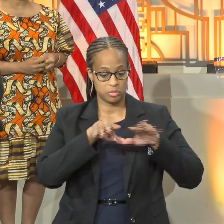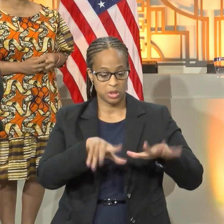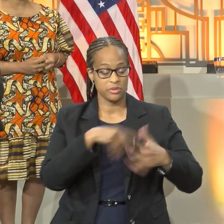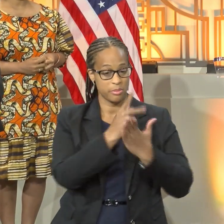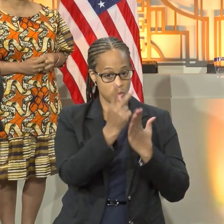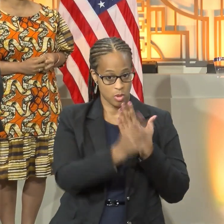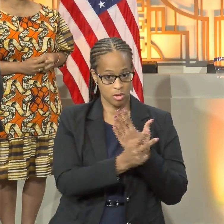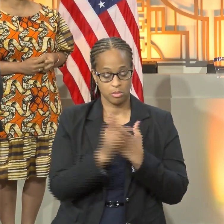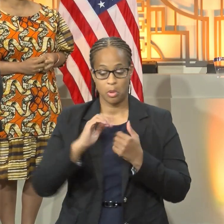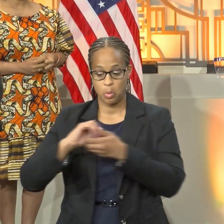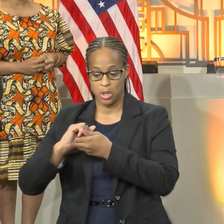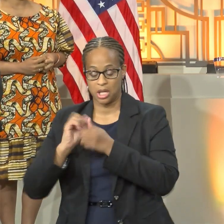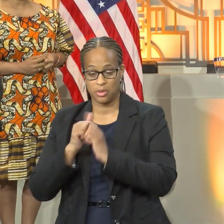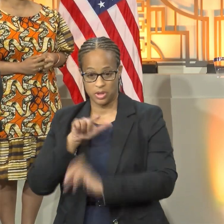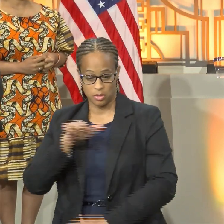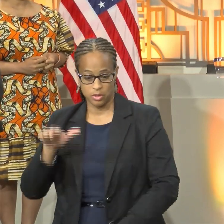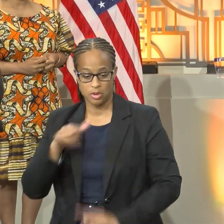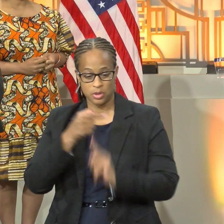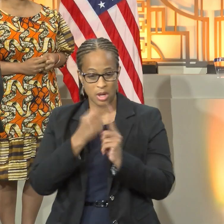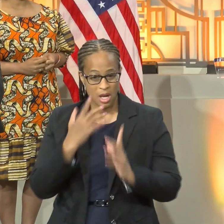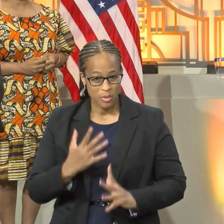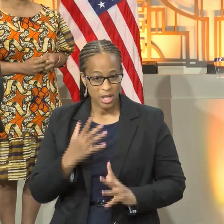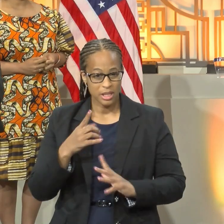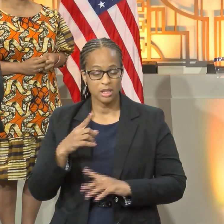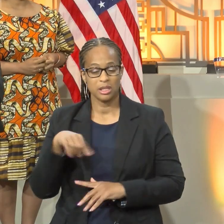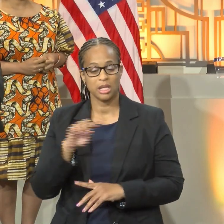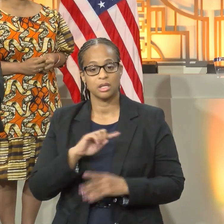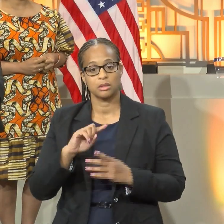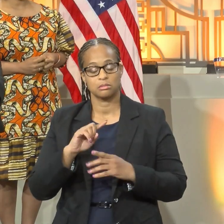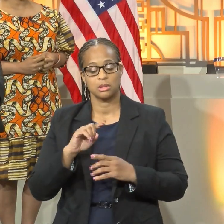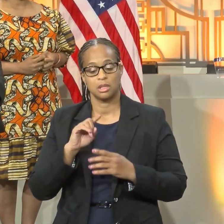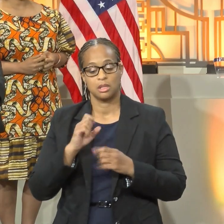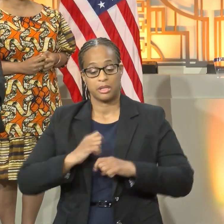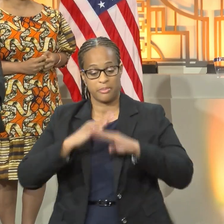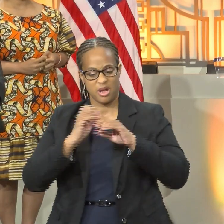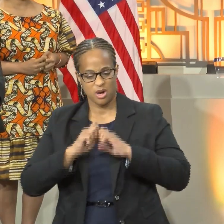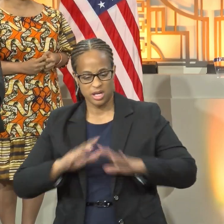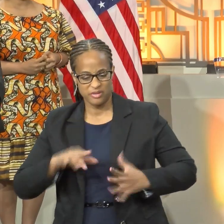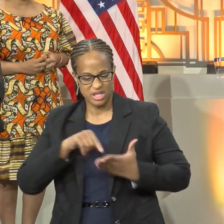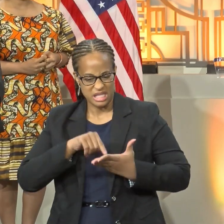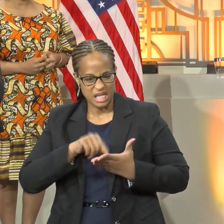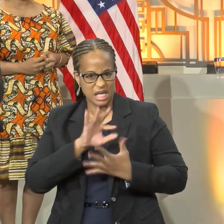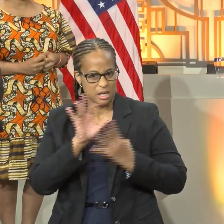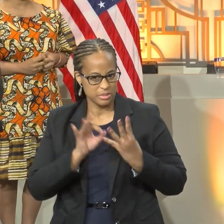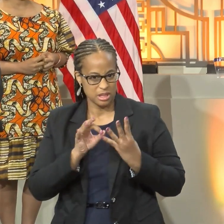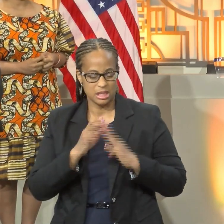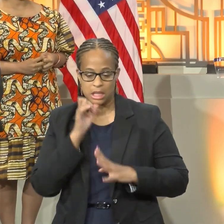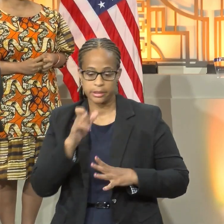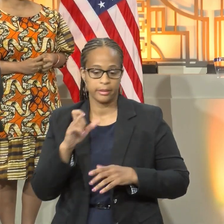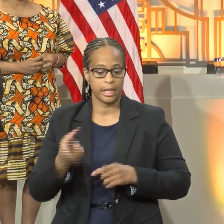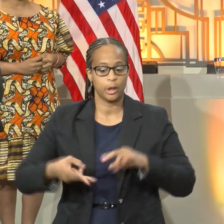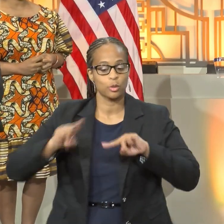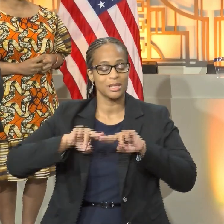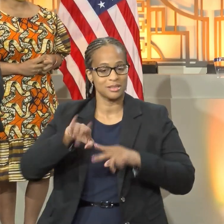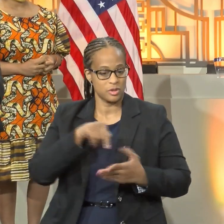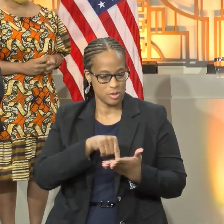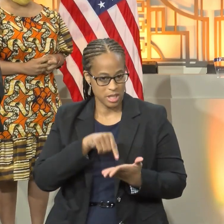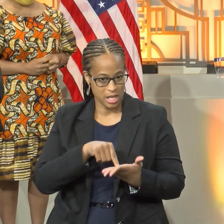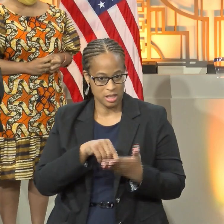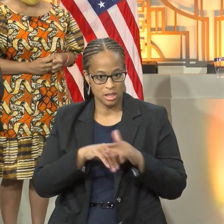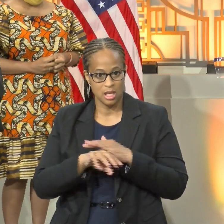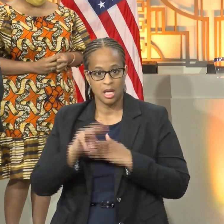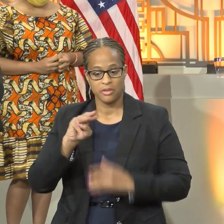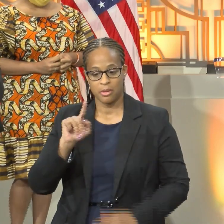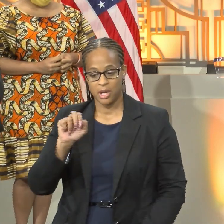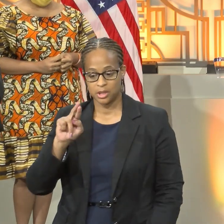For renters, this option removes the debt obligation instead of putting them further in debt with a moratorium that